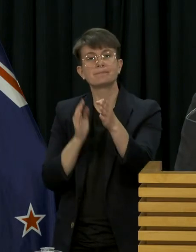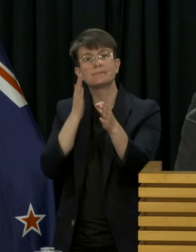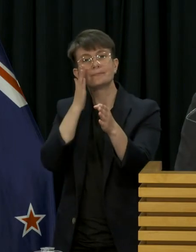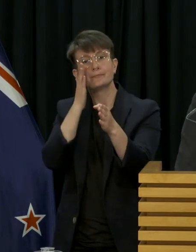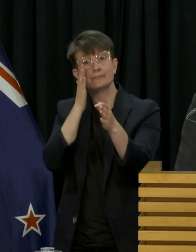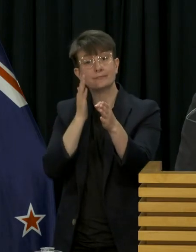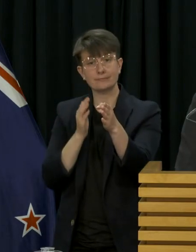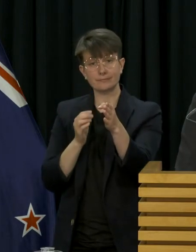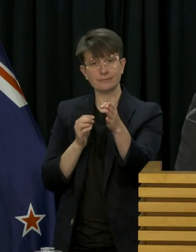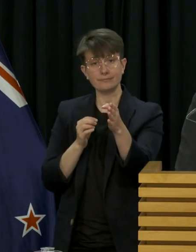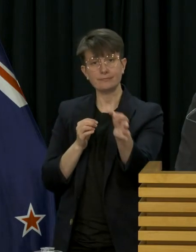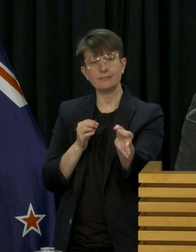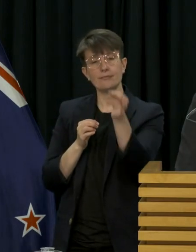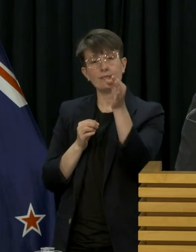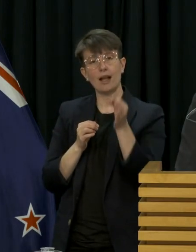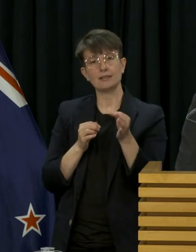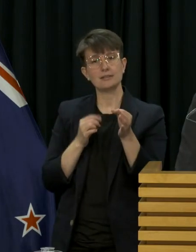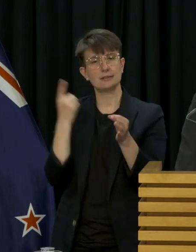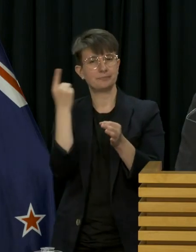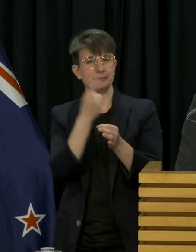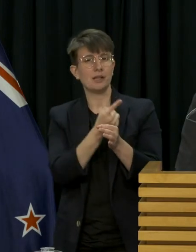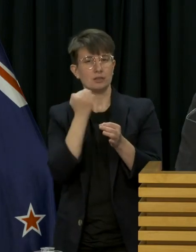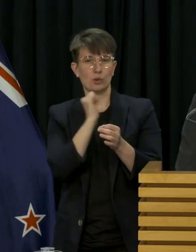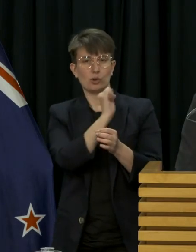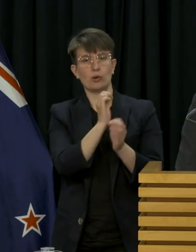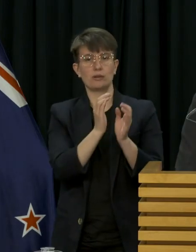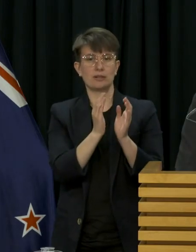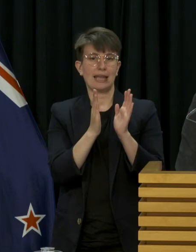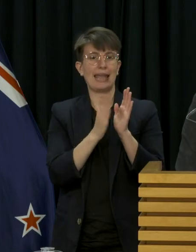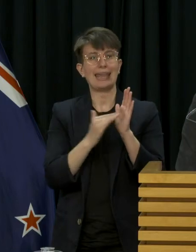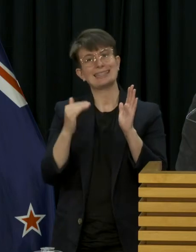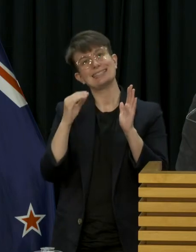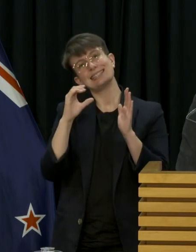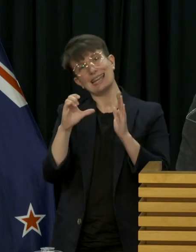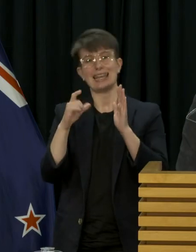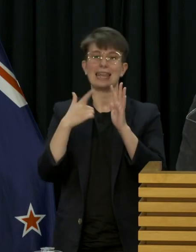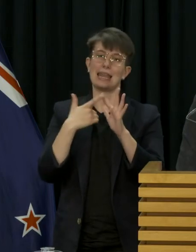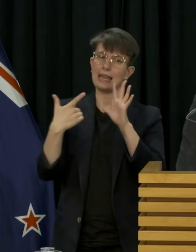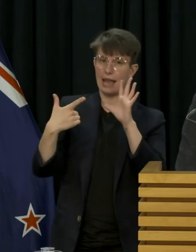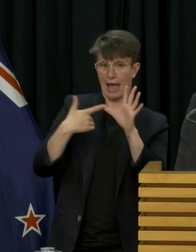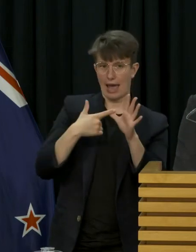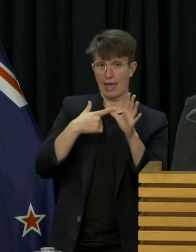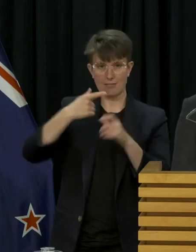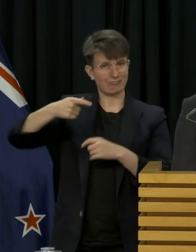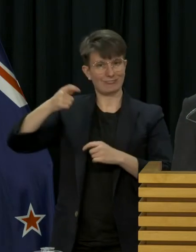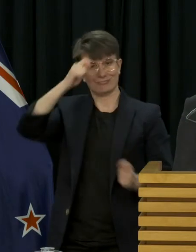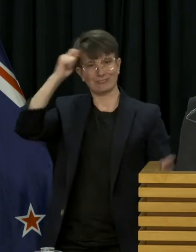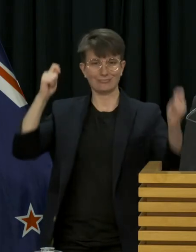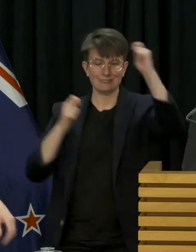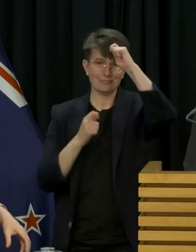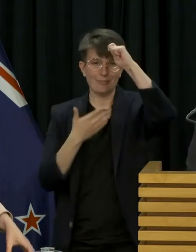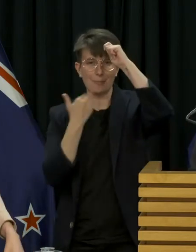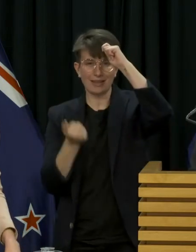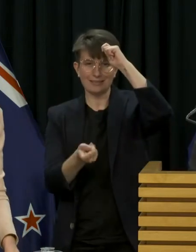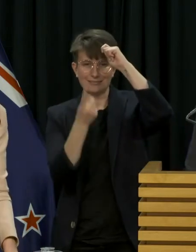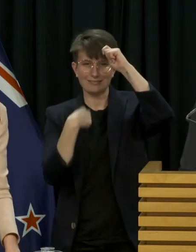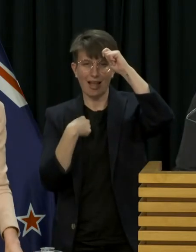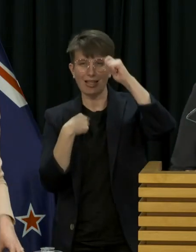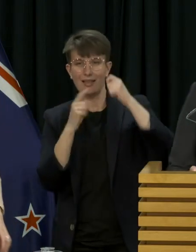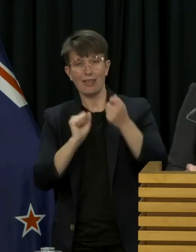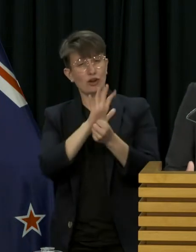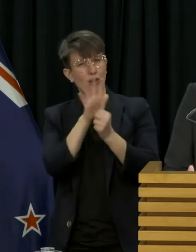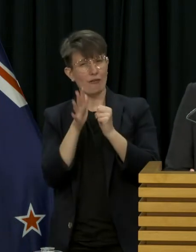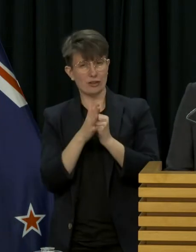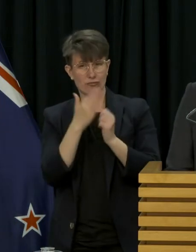changes made to NCEA requirements enough for students to pass after all of the COVID disruptions? Yes, but there of course are